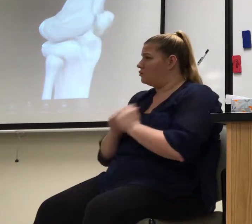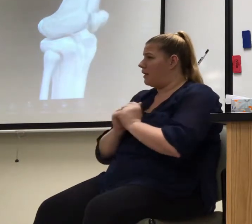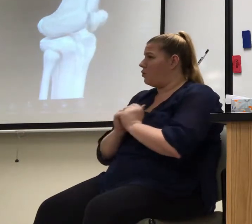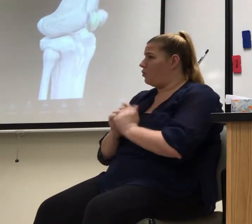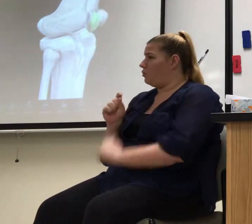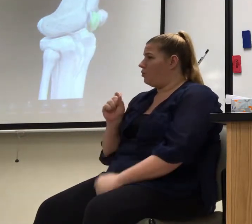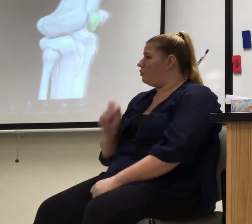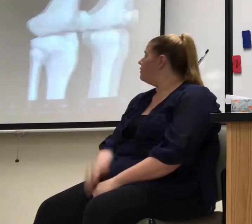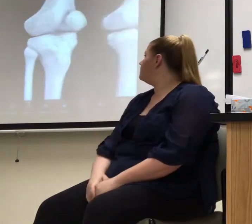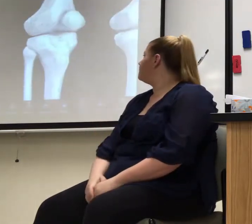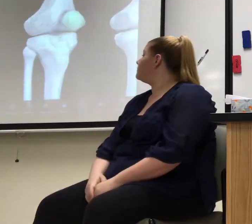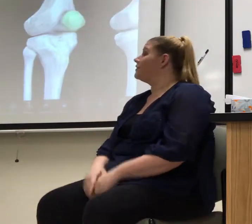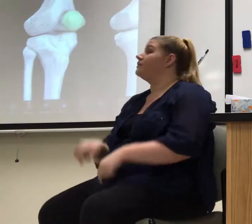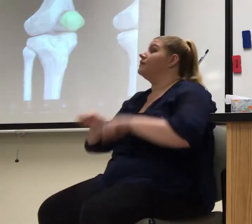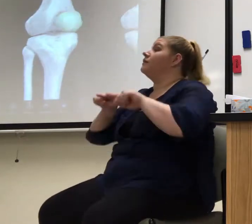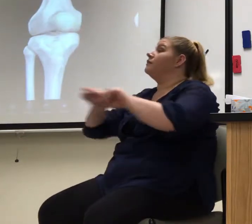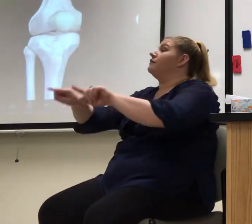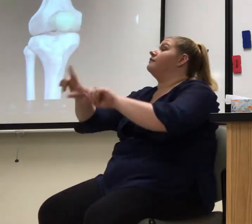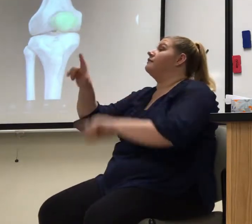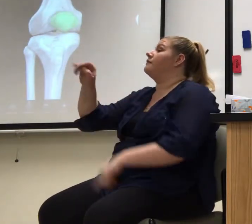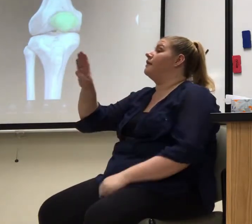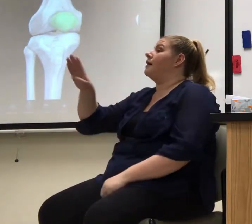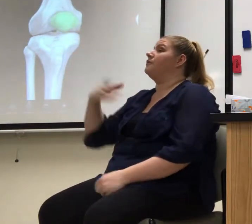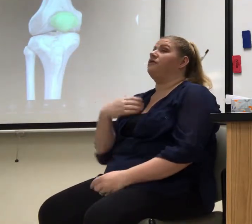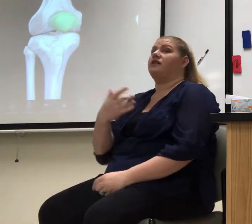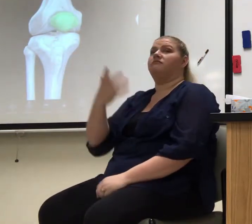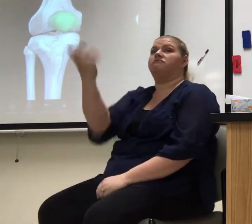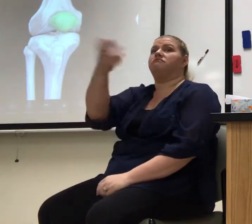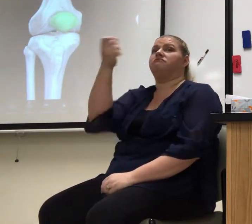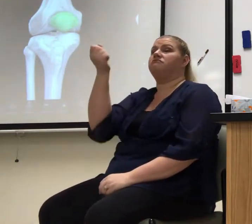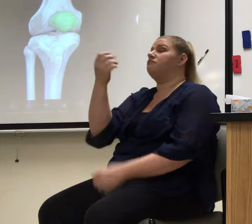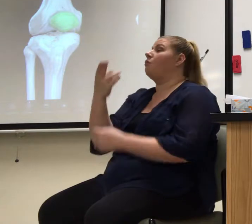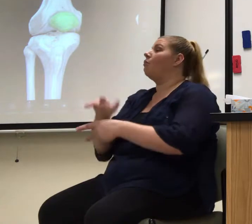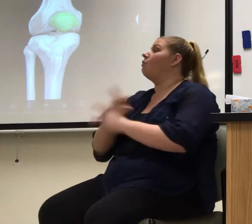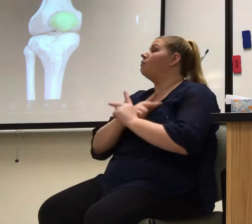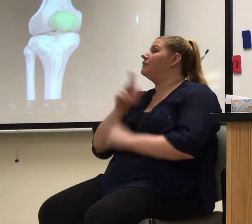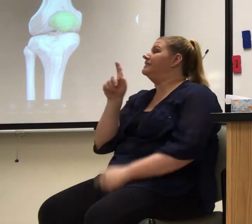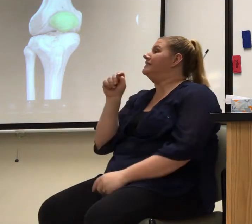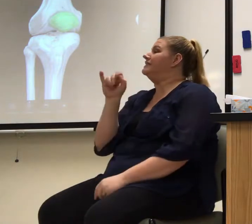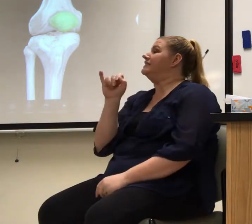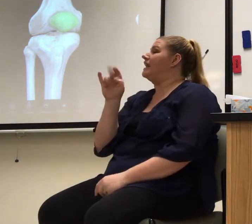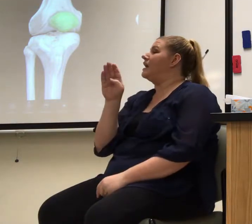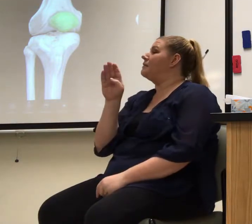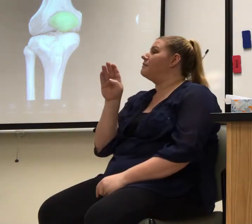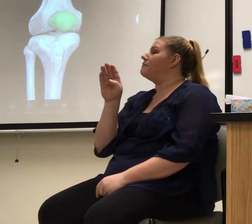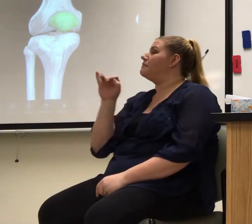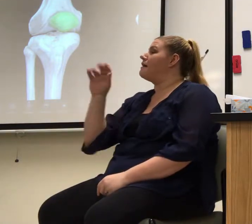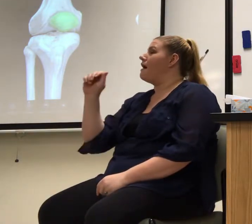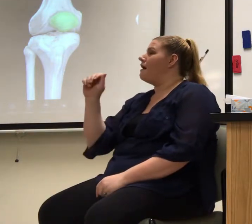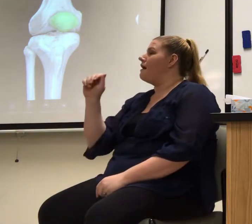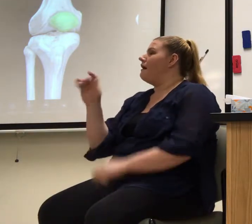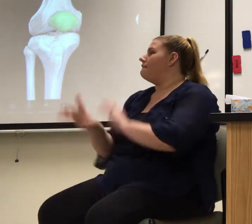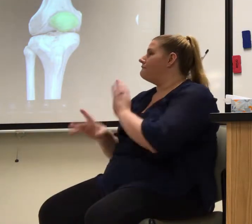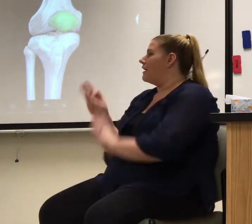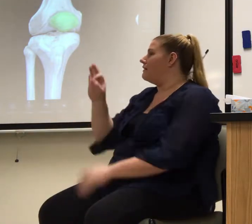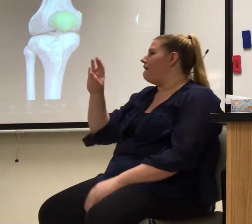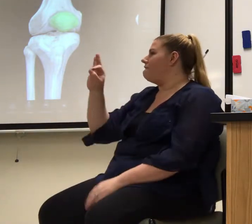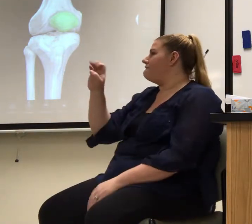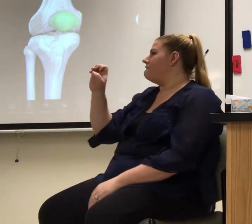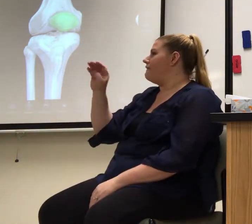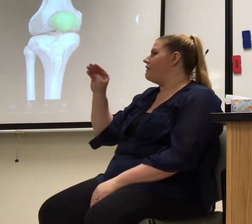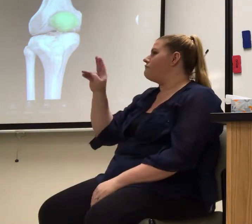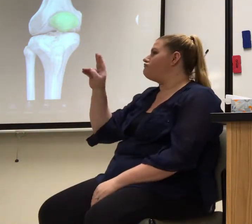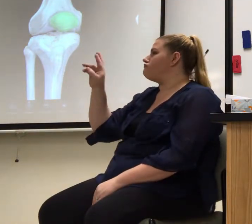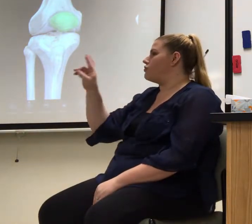What you could do in lab is get a tibia and see if you can find a femur that is a close match, and a patella that's a